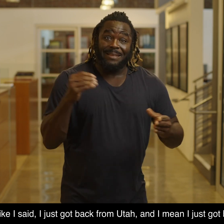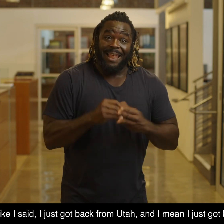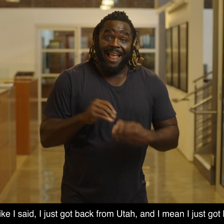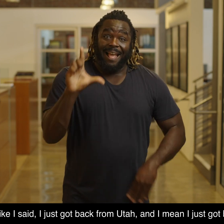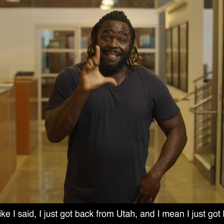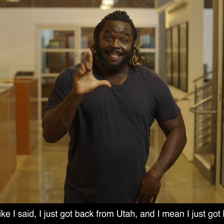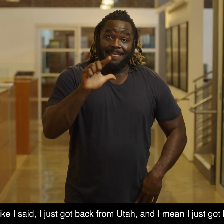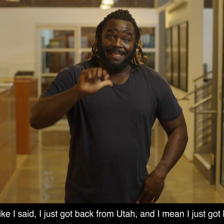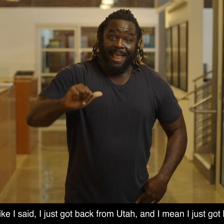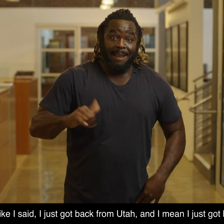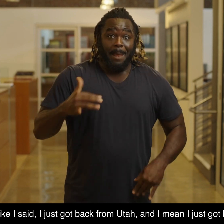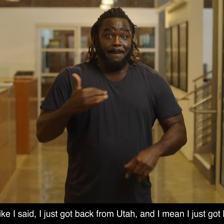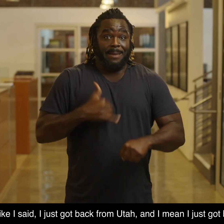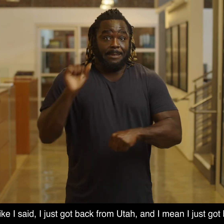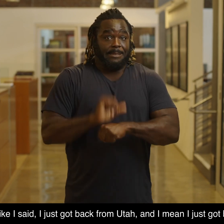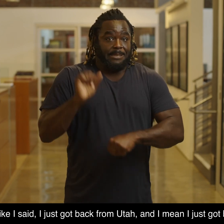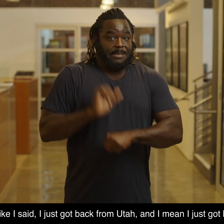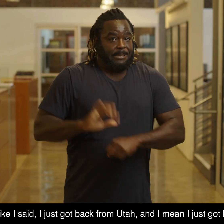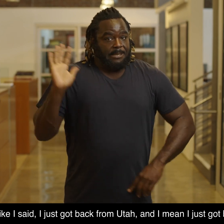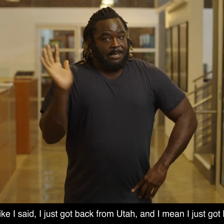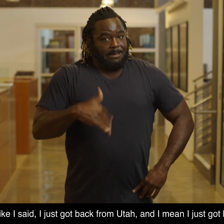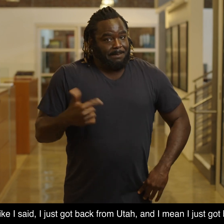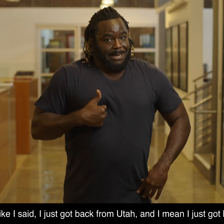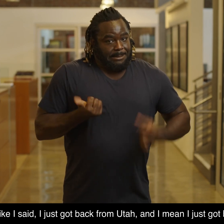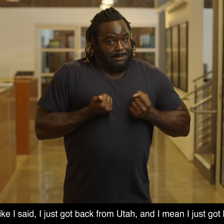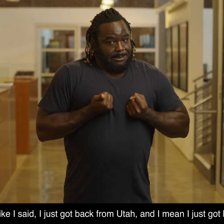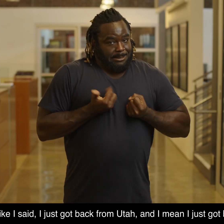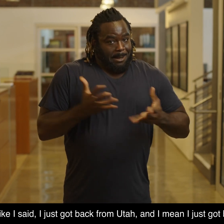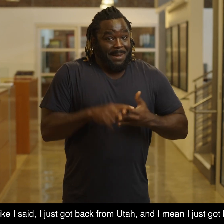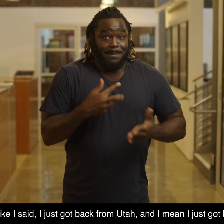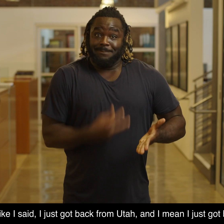Well, like I said, I just got back from Utah. And I mean, I